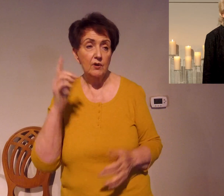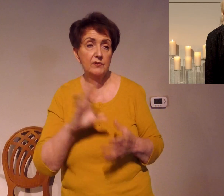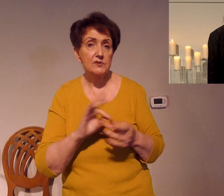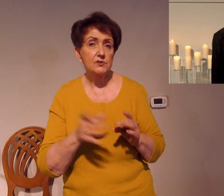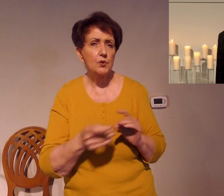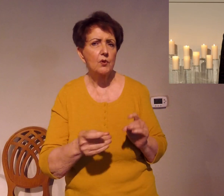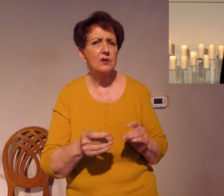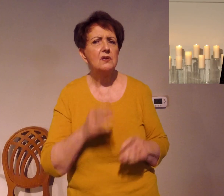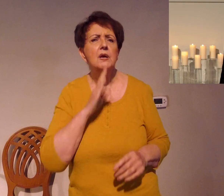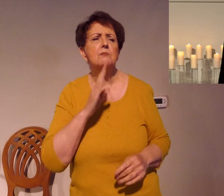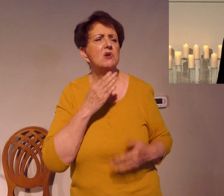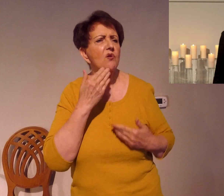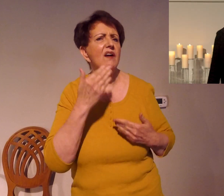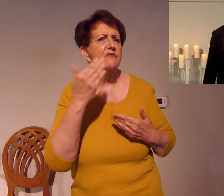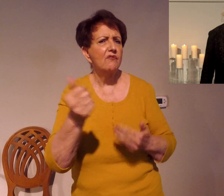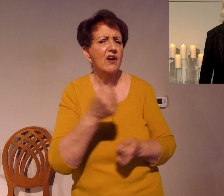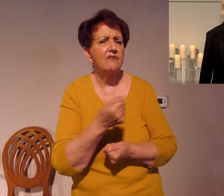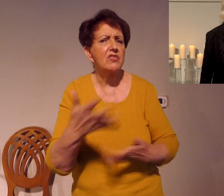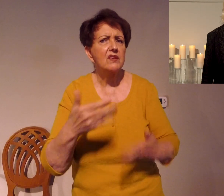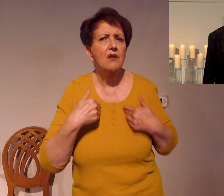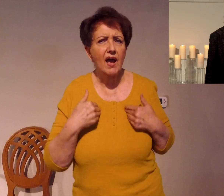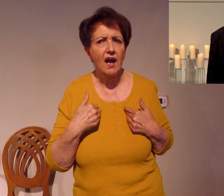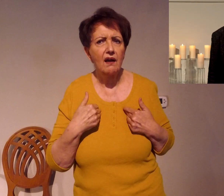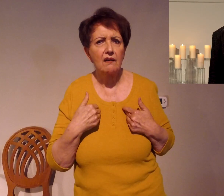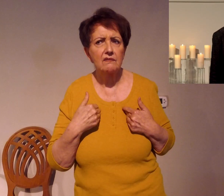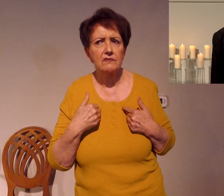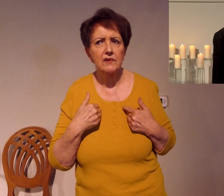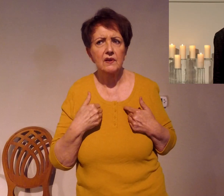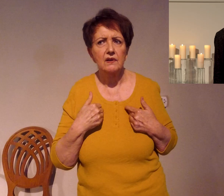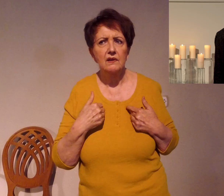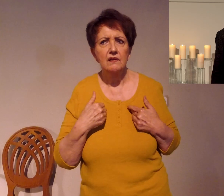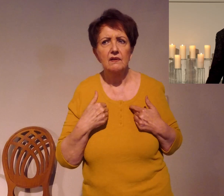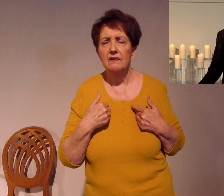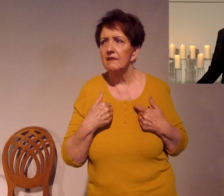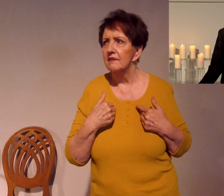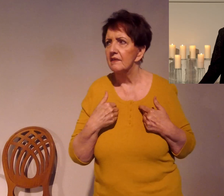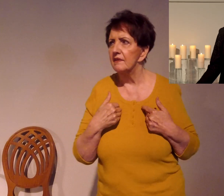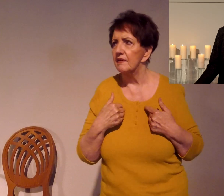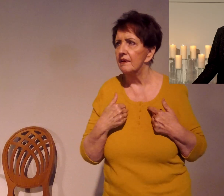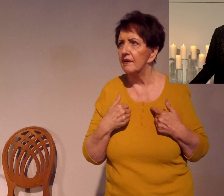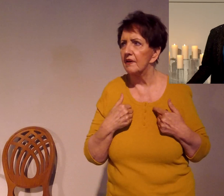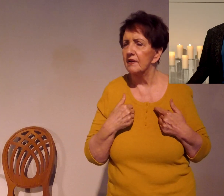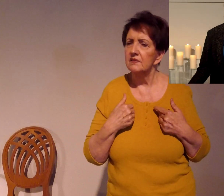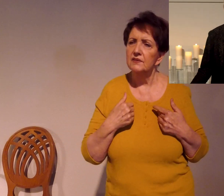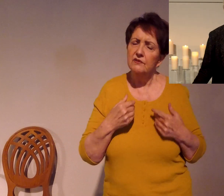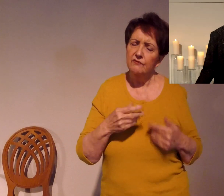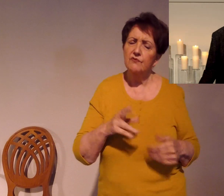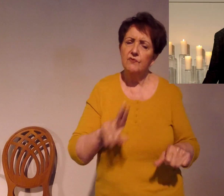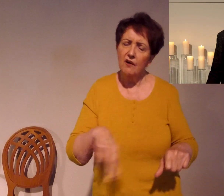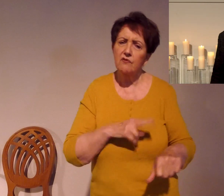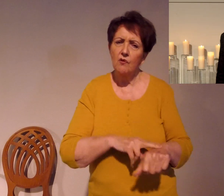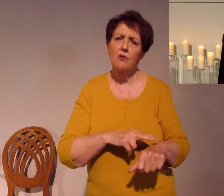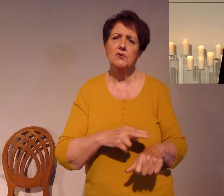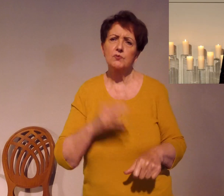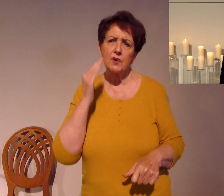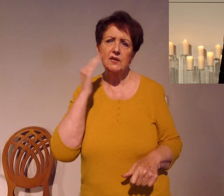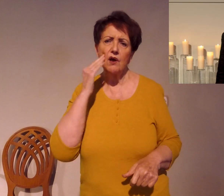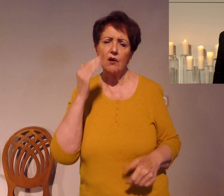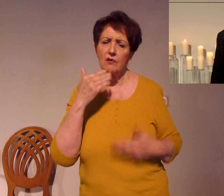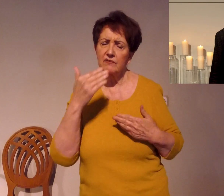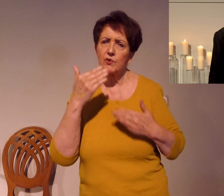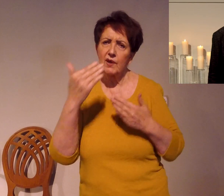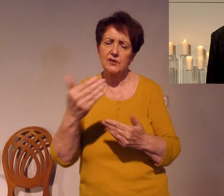Be grateful for what you have in a pejorative sense, right? Of course we know we want to have gratitude for all that we